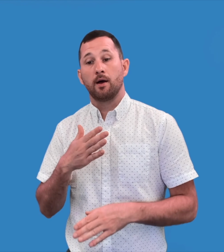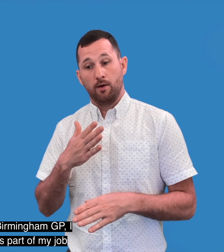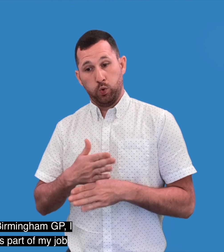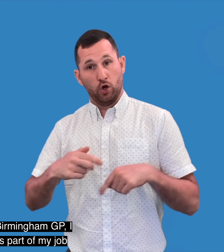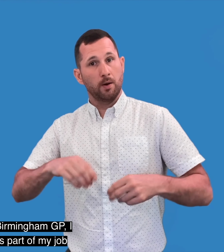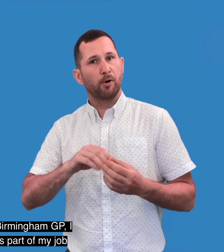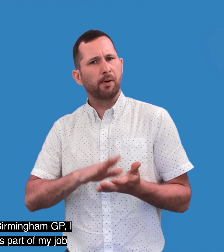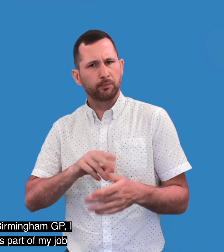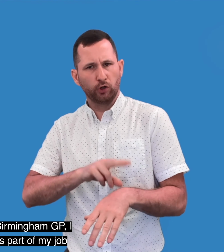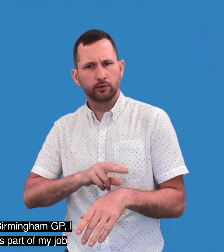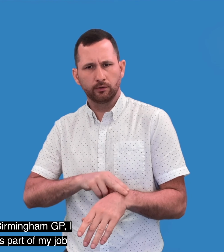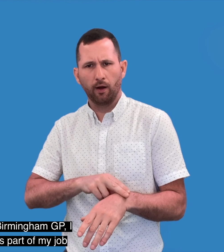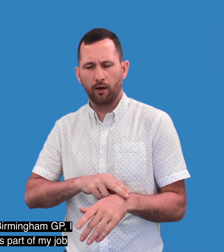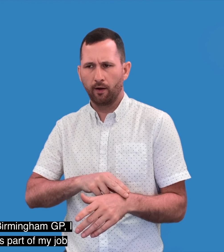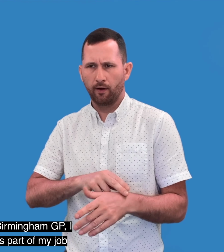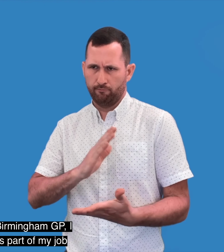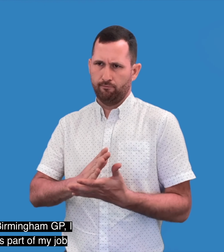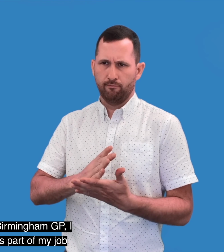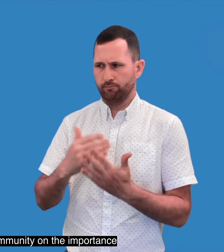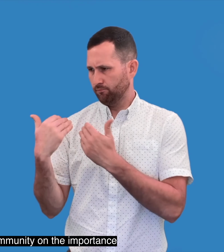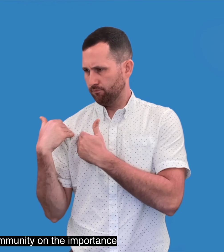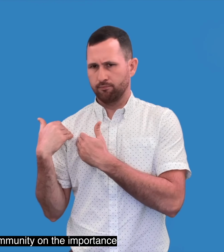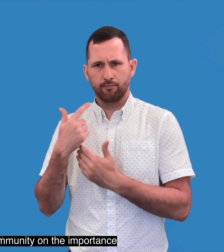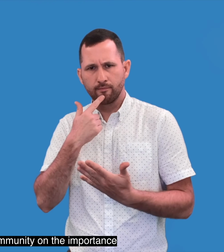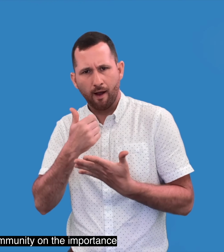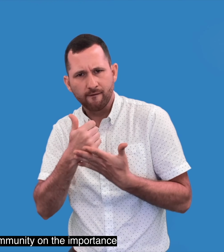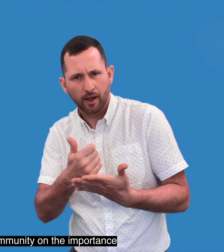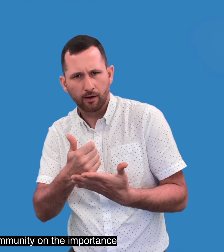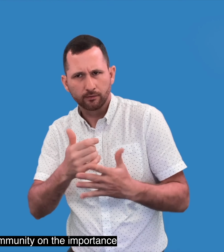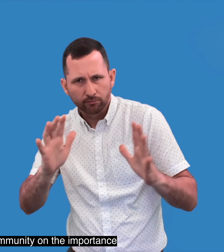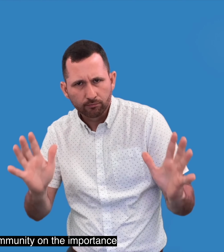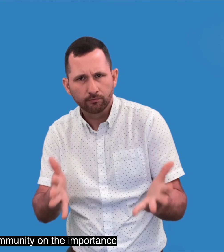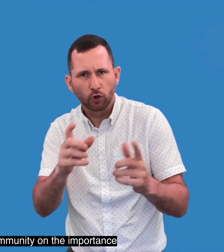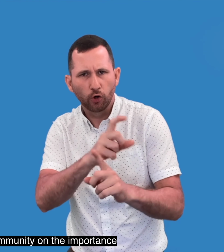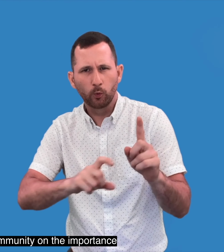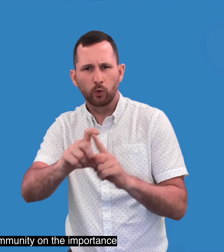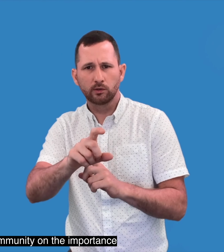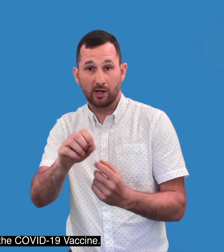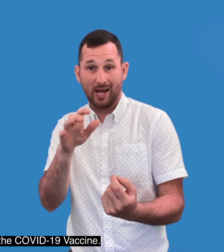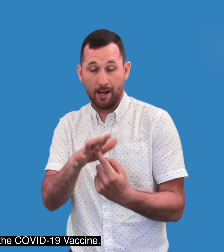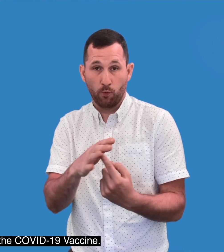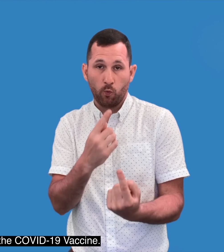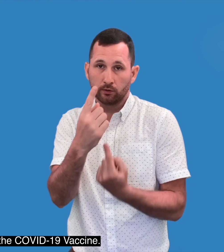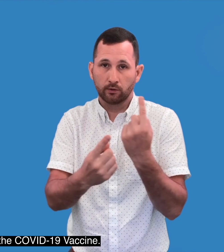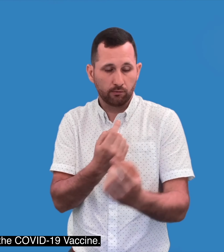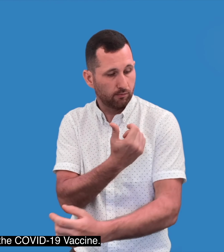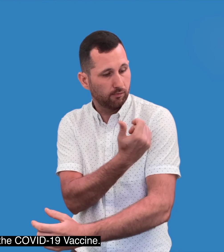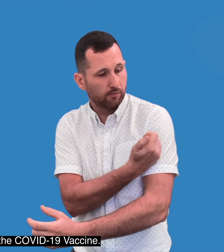As a Birmingham GP, I feel it's part of my job to advise the community on the importance of taking up the COVID-19